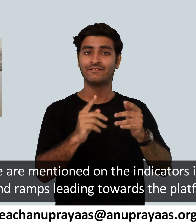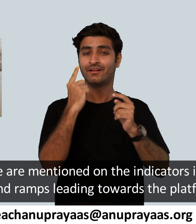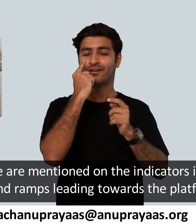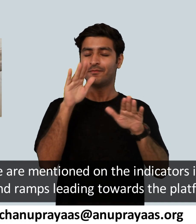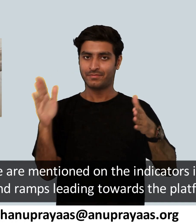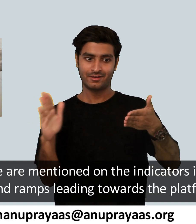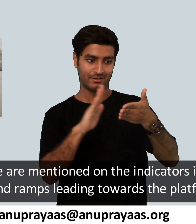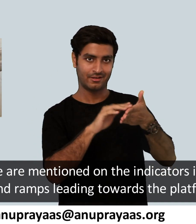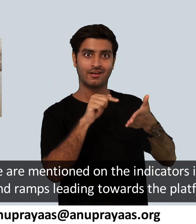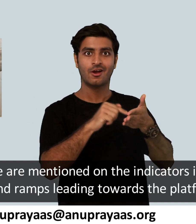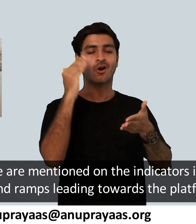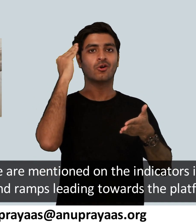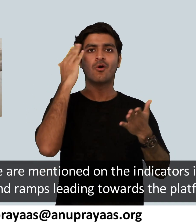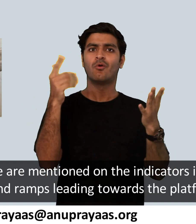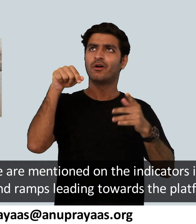the platforms.